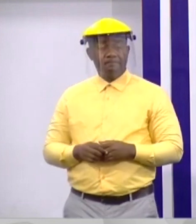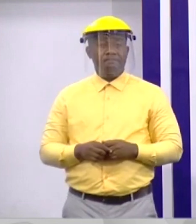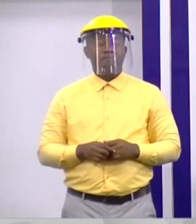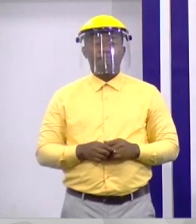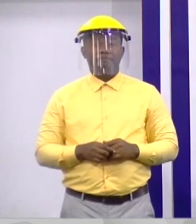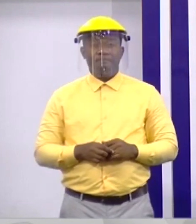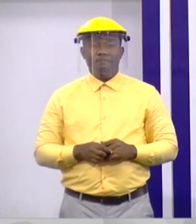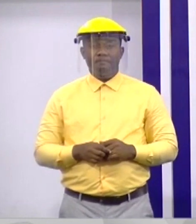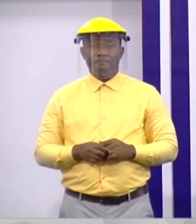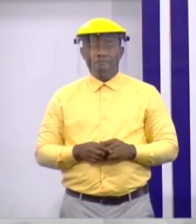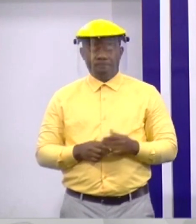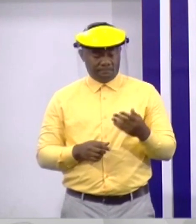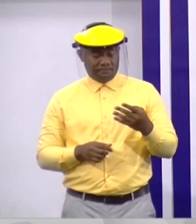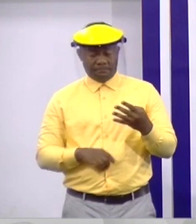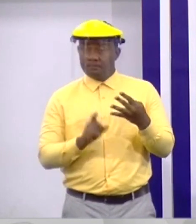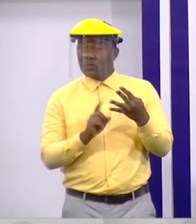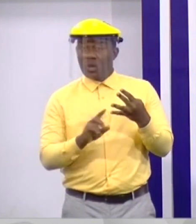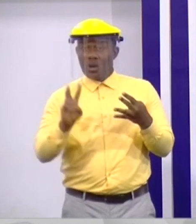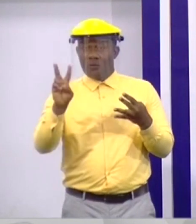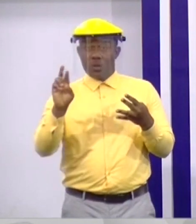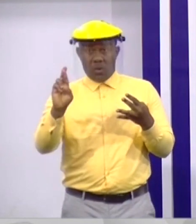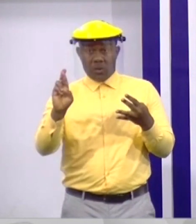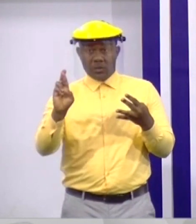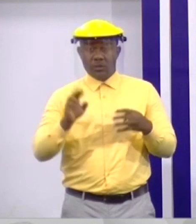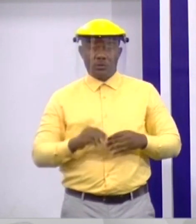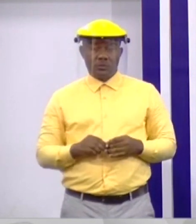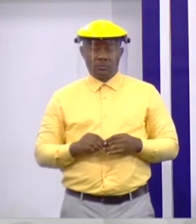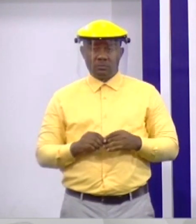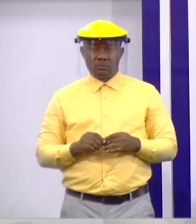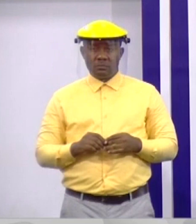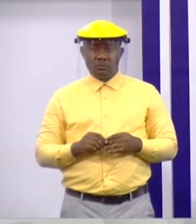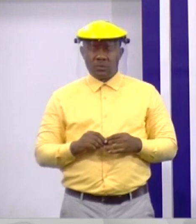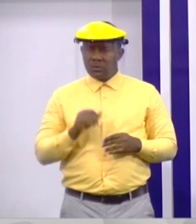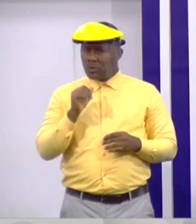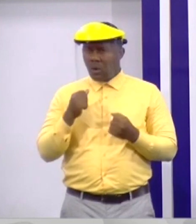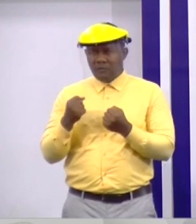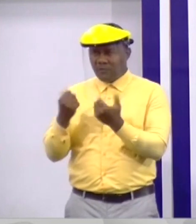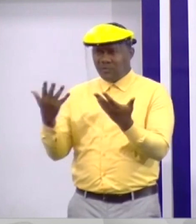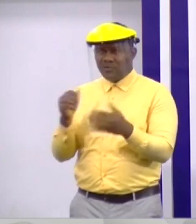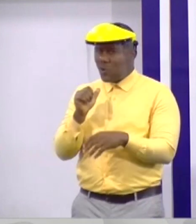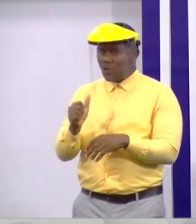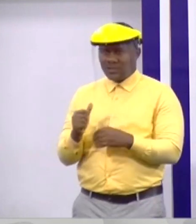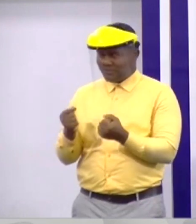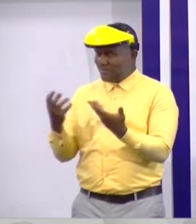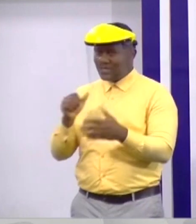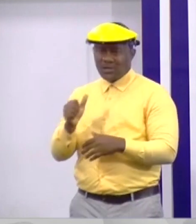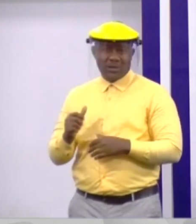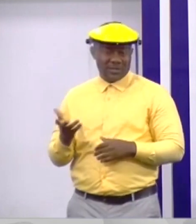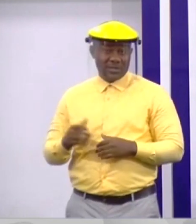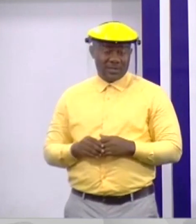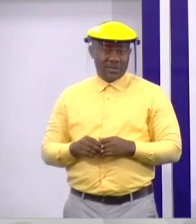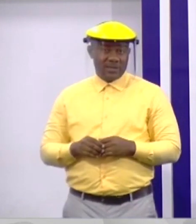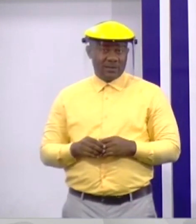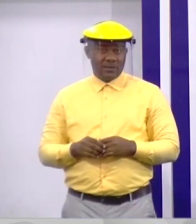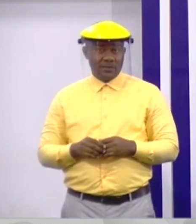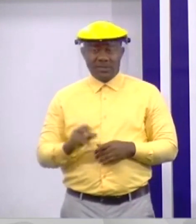When it comes to Volta region, we don't have maps there, but the hottest spots in Volta region have been Ketu